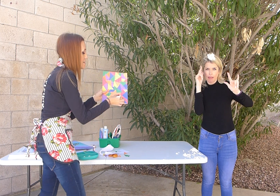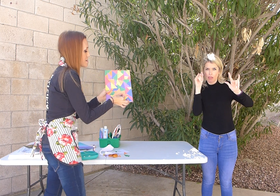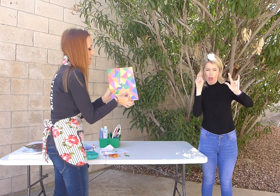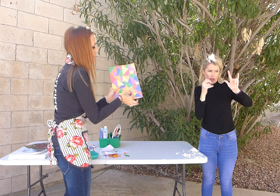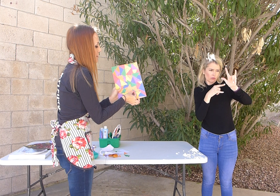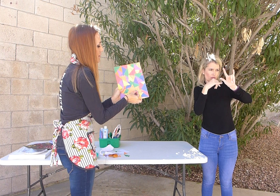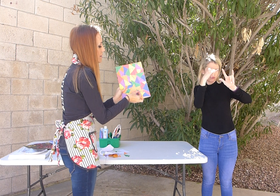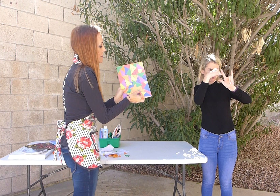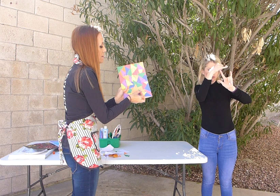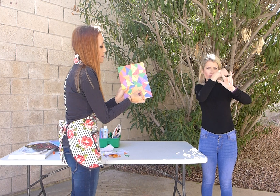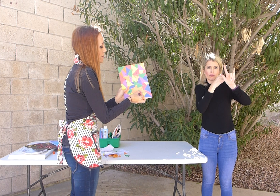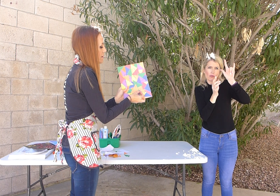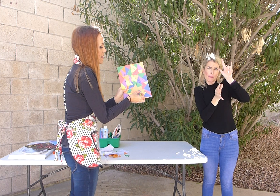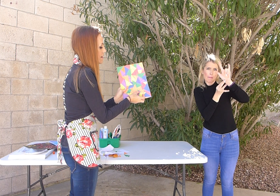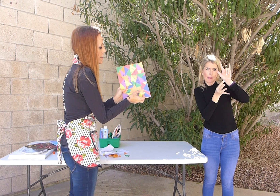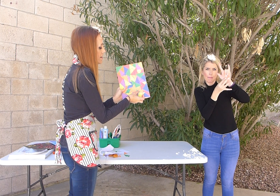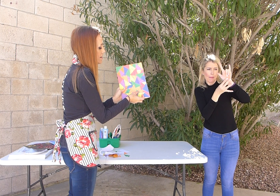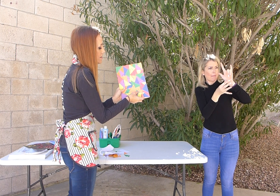just made.